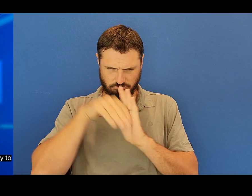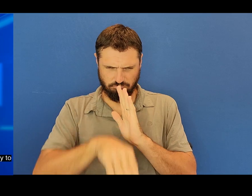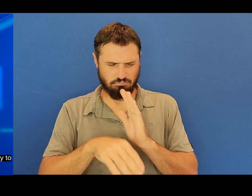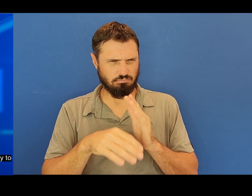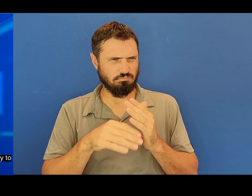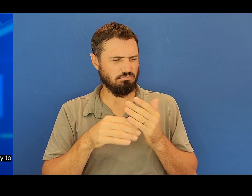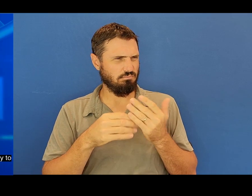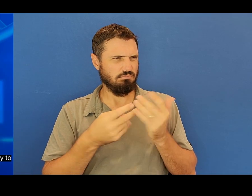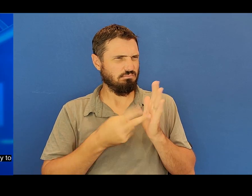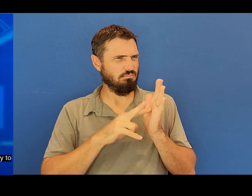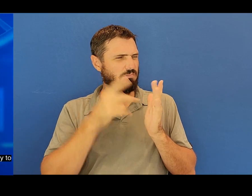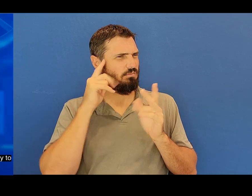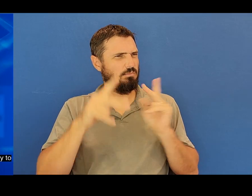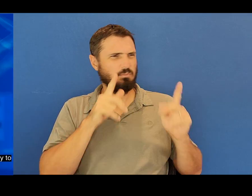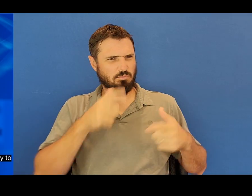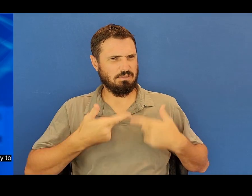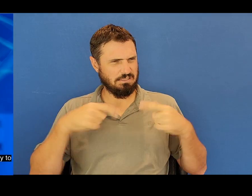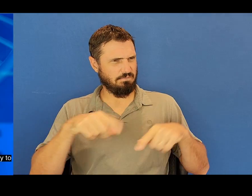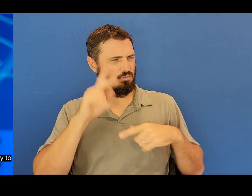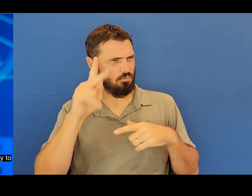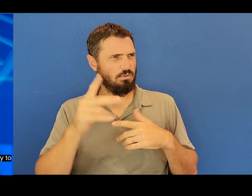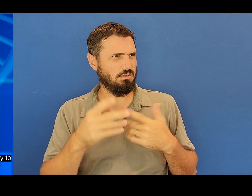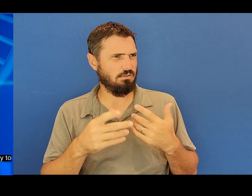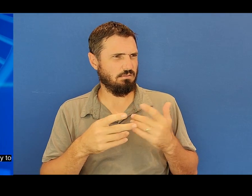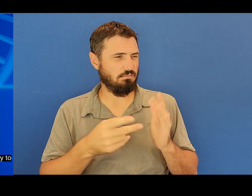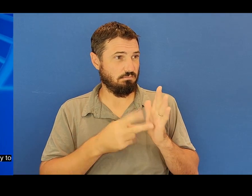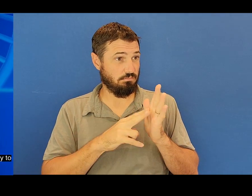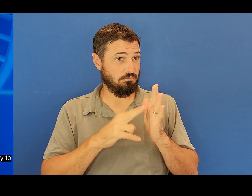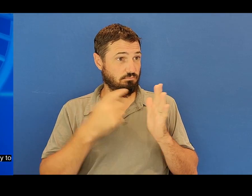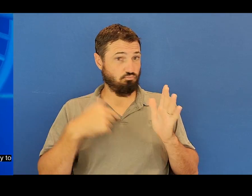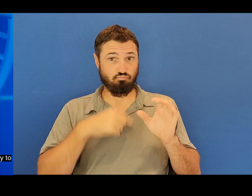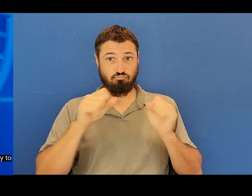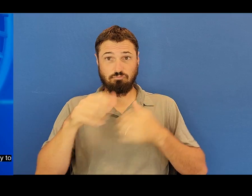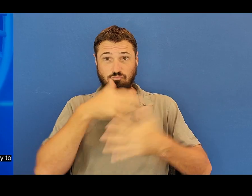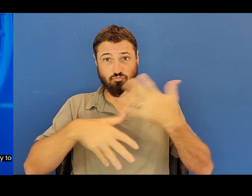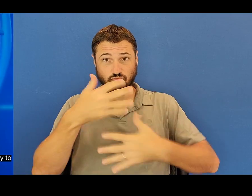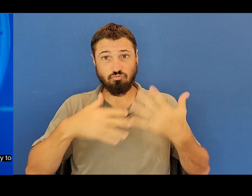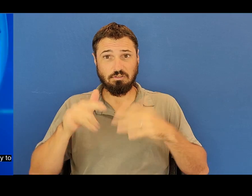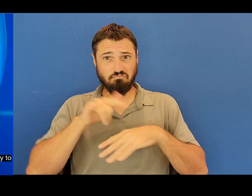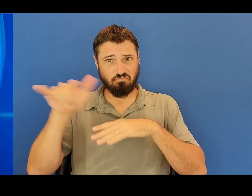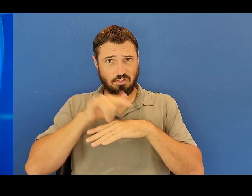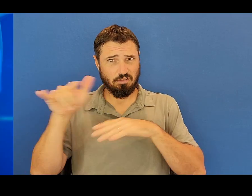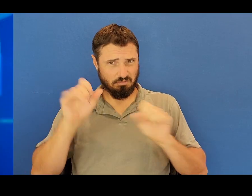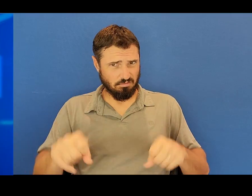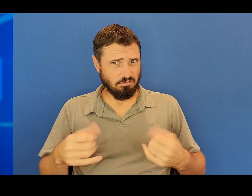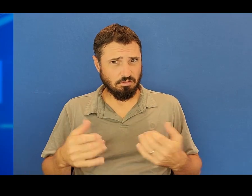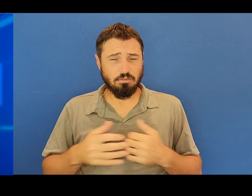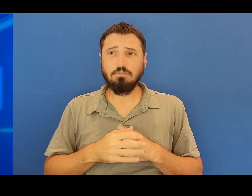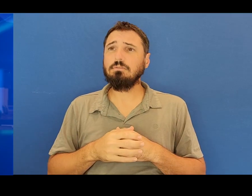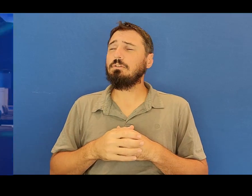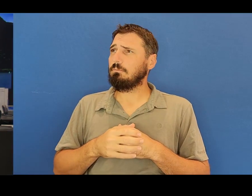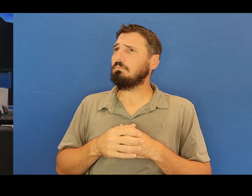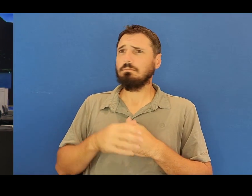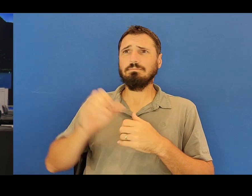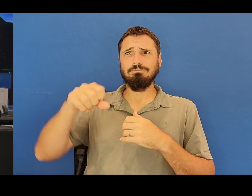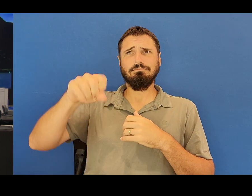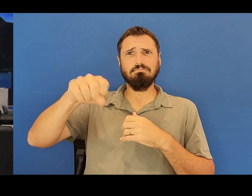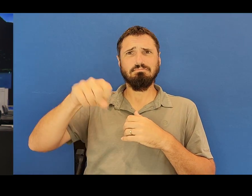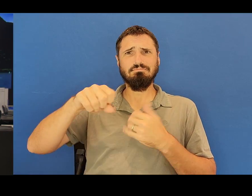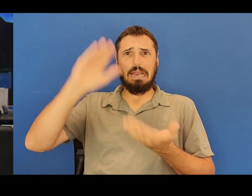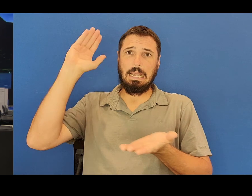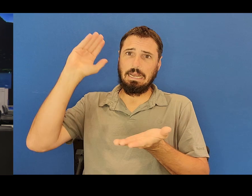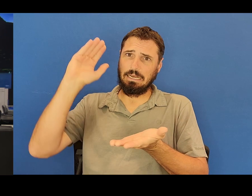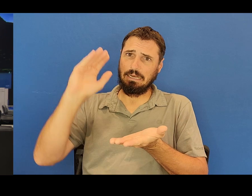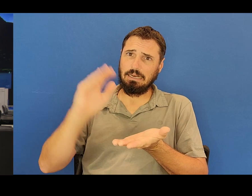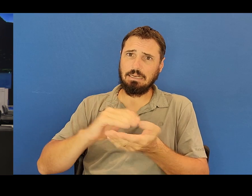down. What does that mean for Kauai residents? Is it okay to socialize and travel now? Thanks, Elton. Yes, the